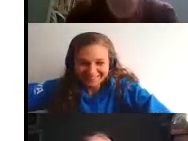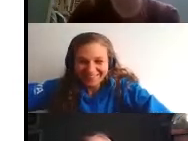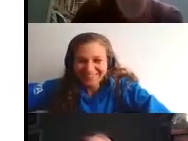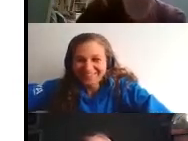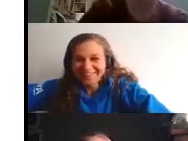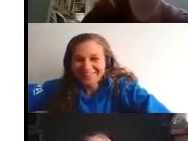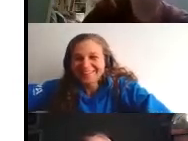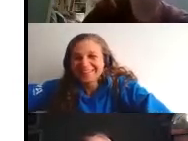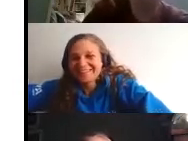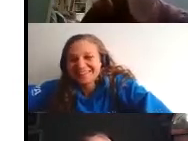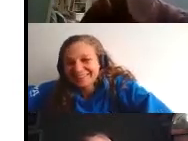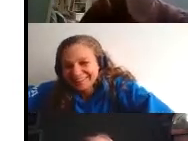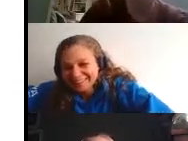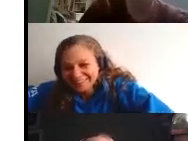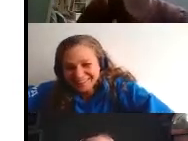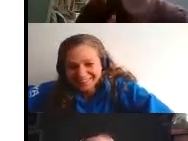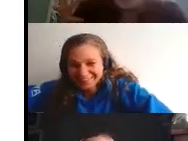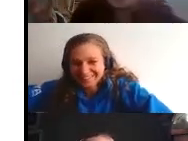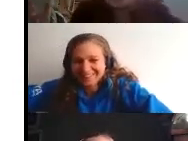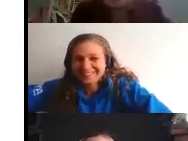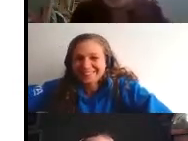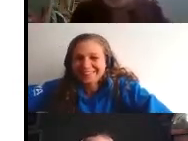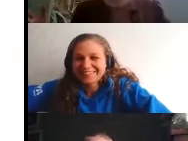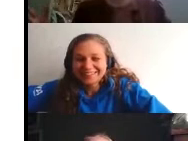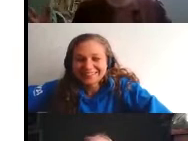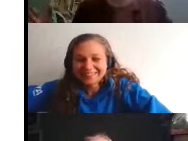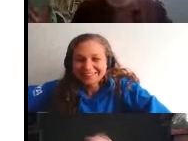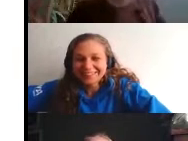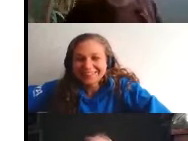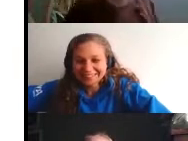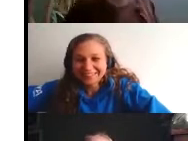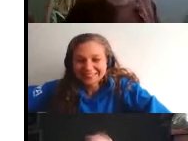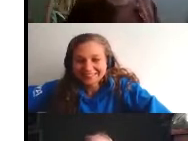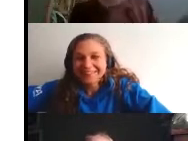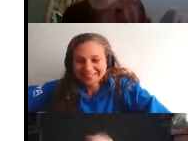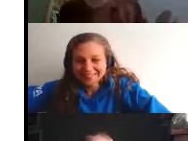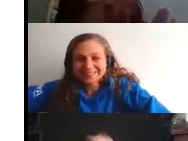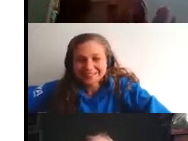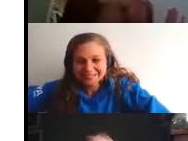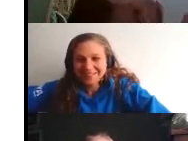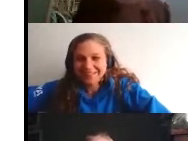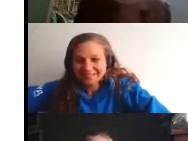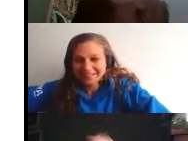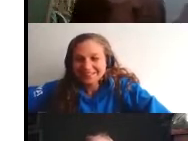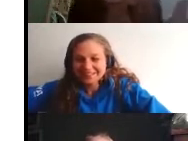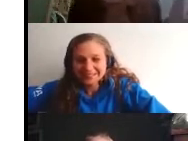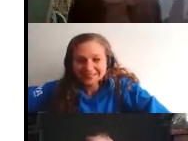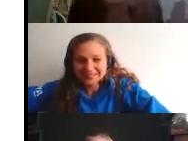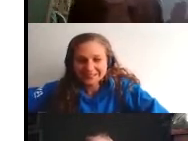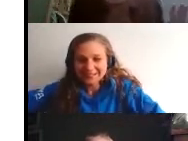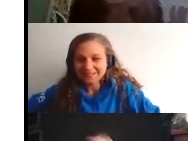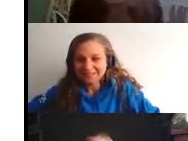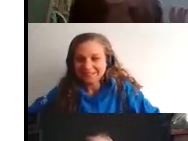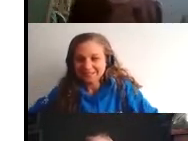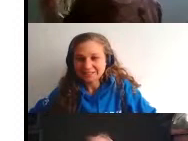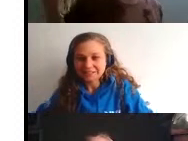a right-handed picture, so you're gonna have to. It's basically exactly the same thing, but do it on the left hand. And a really good way to remember this is